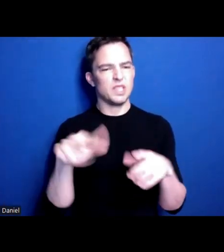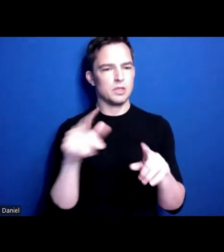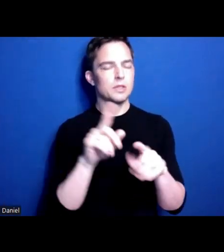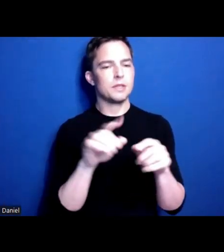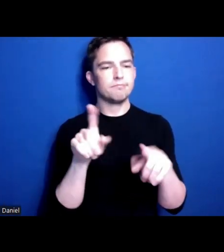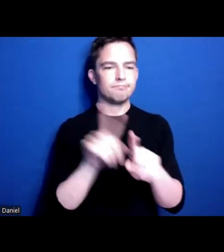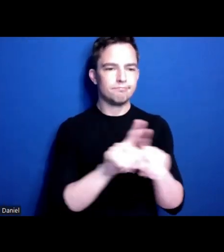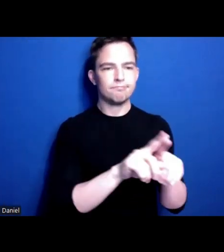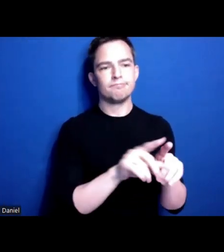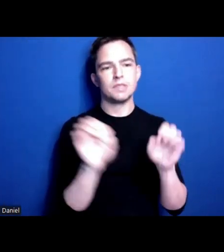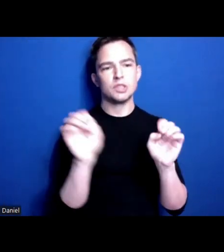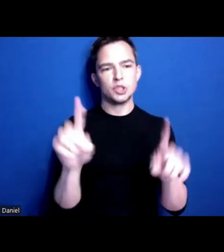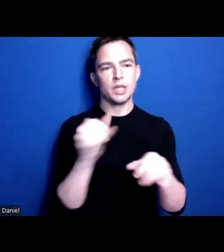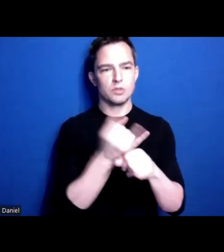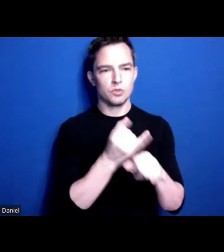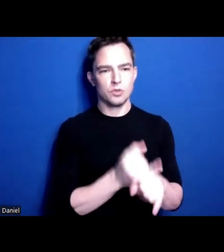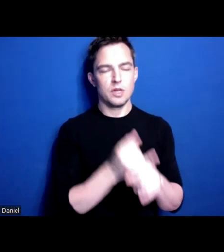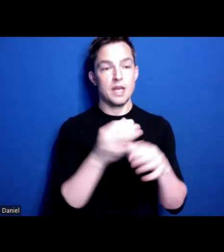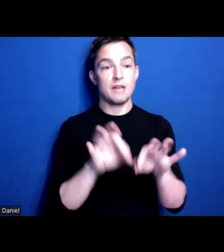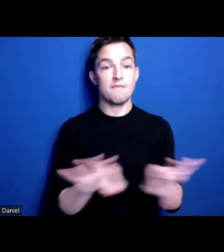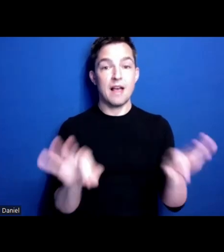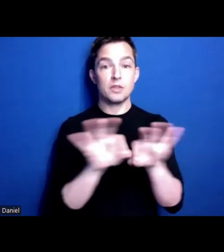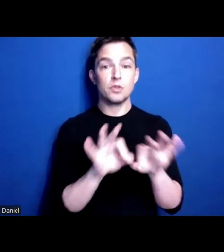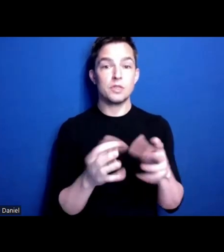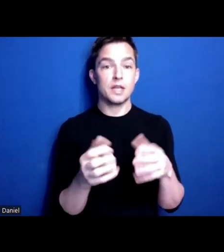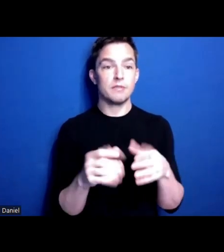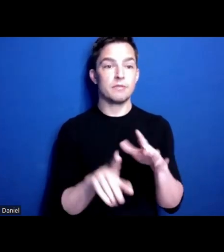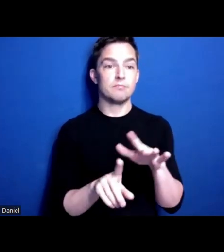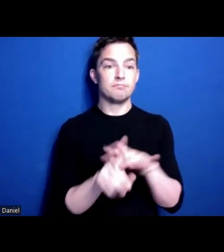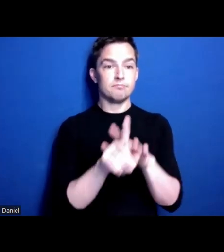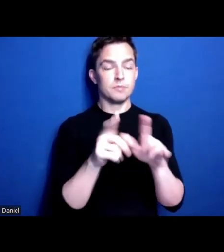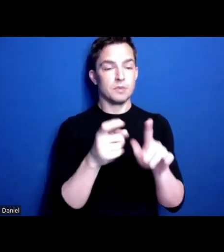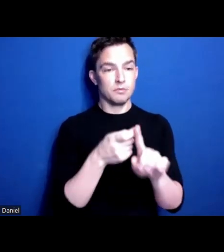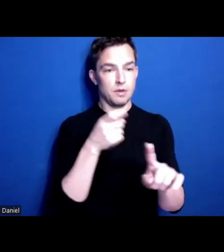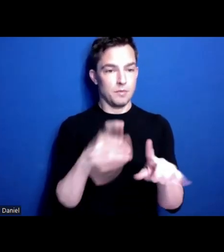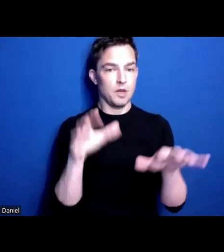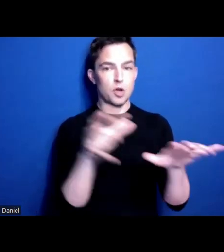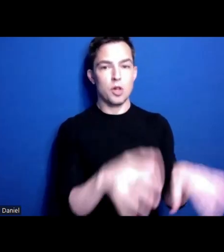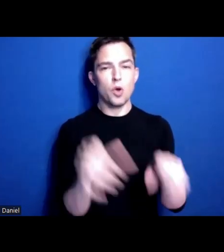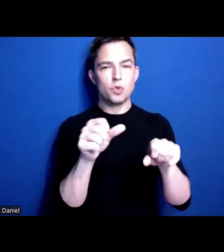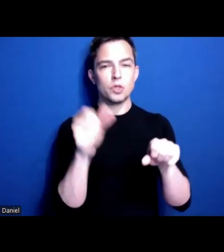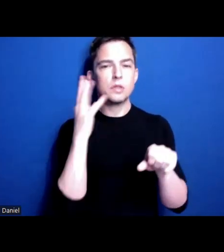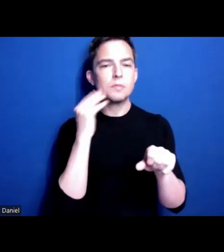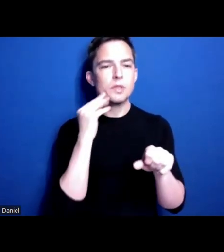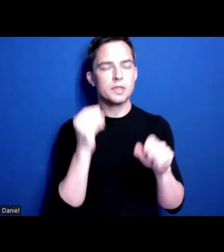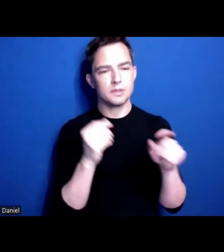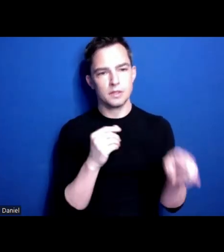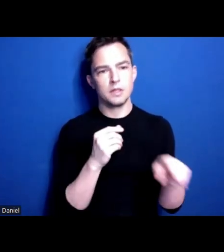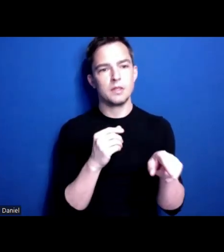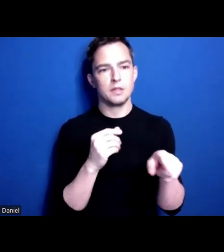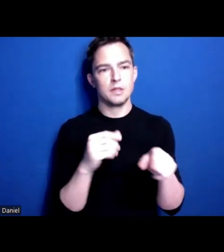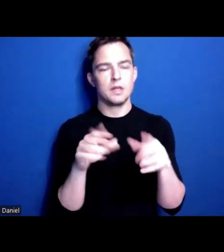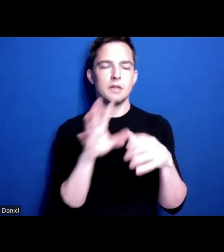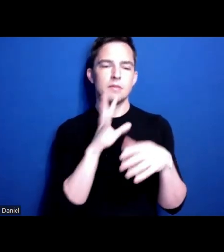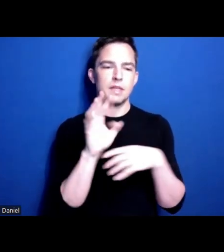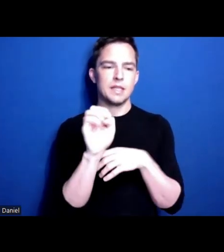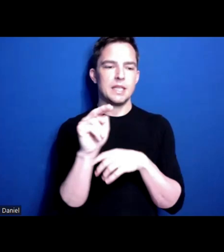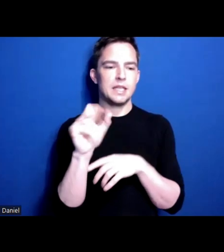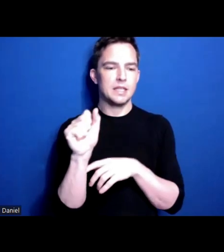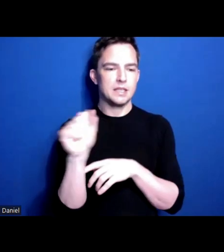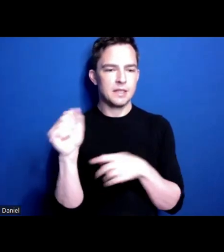and values that have evolved from the colonial experience. And there I was quoting Enos Barrington